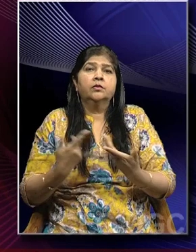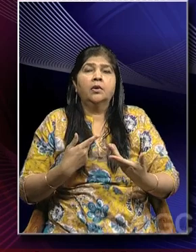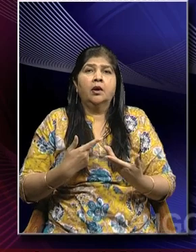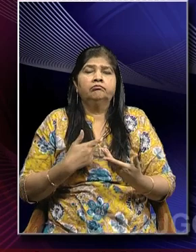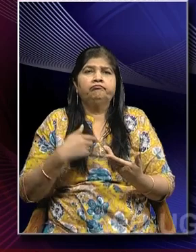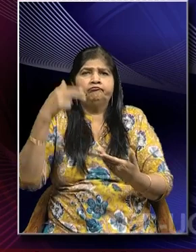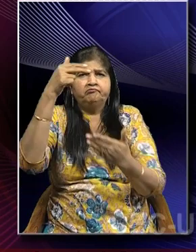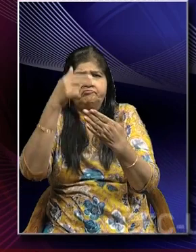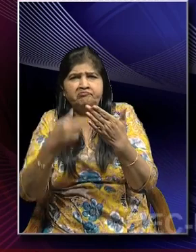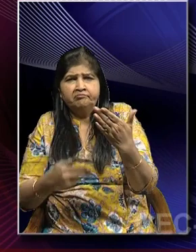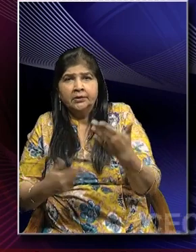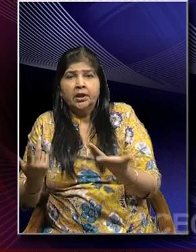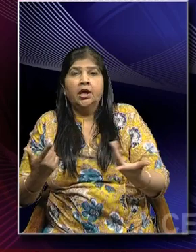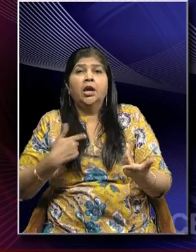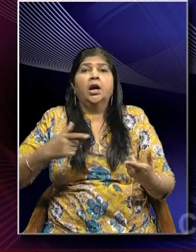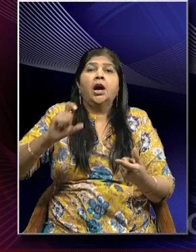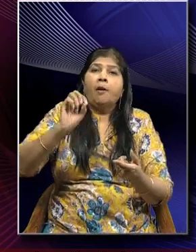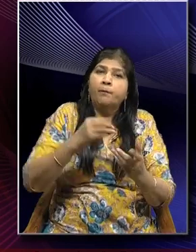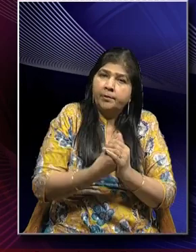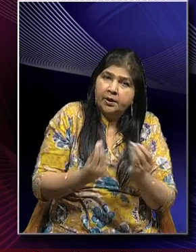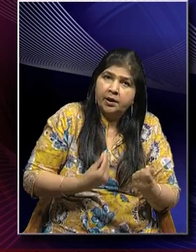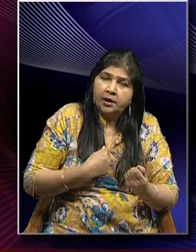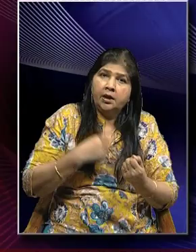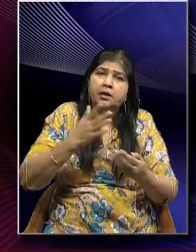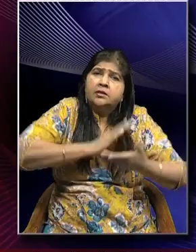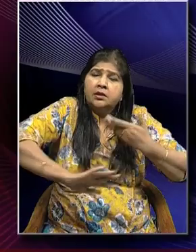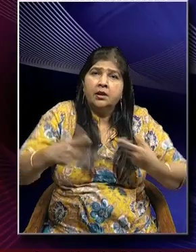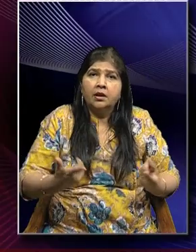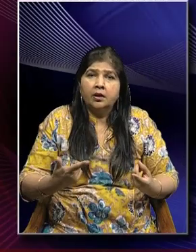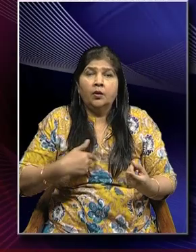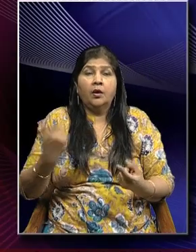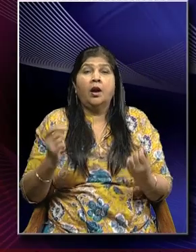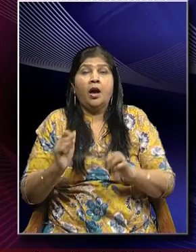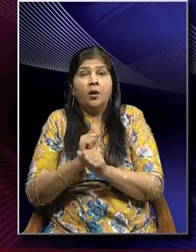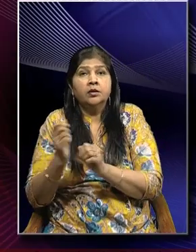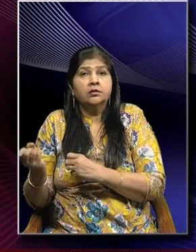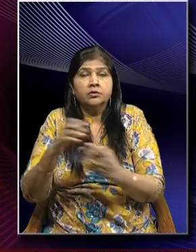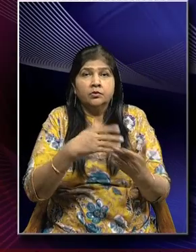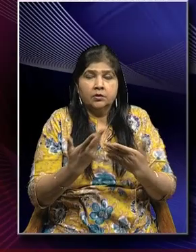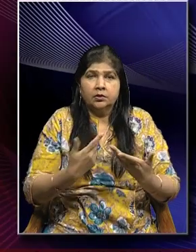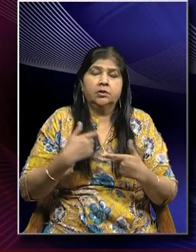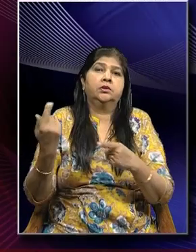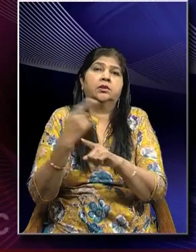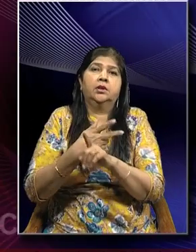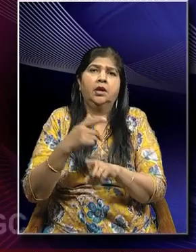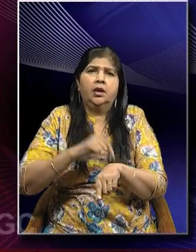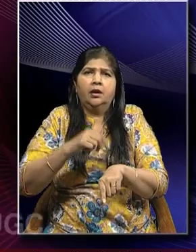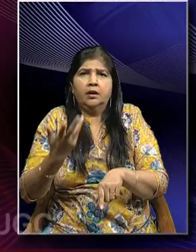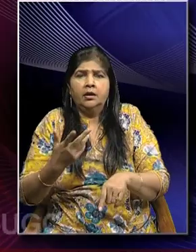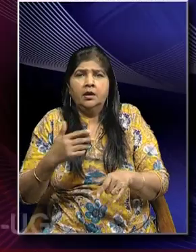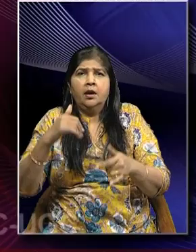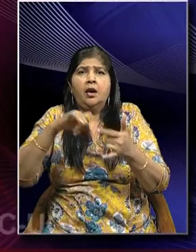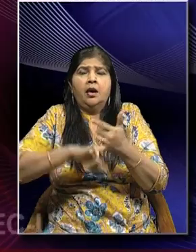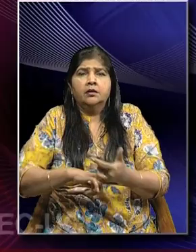measurement of a company's sustainability and ethical impact. When we use the term ESG, at times the S is